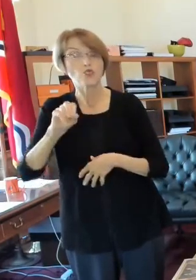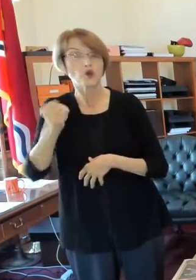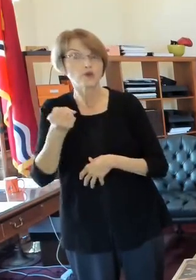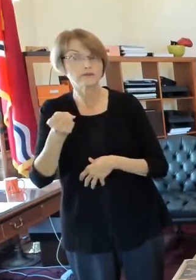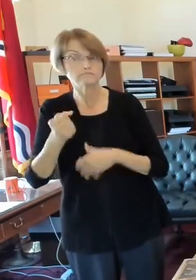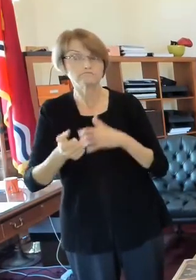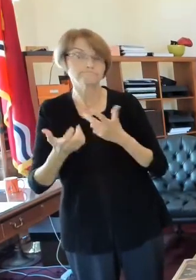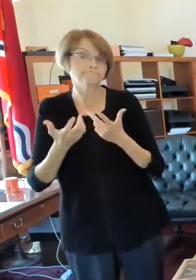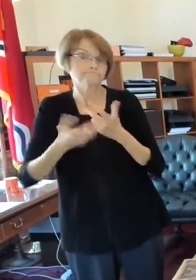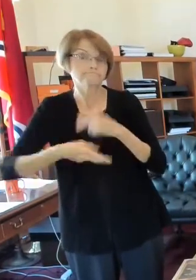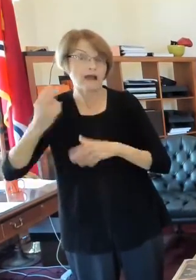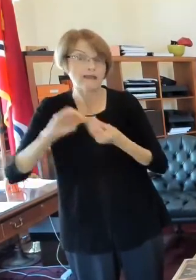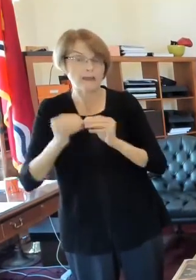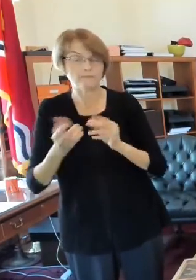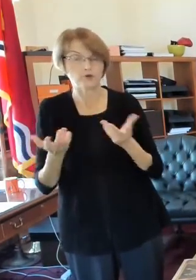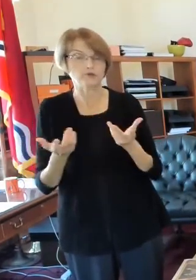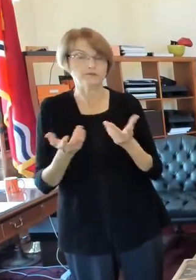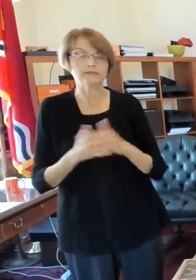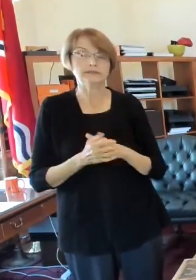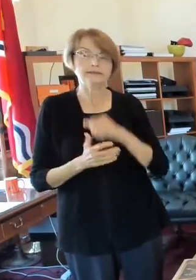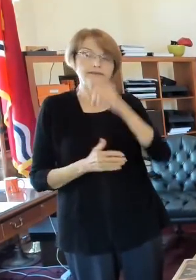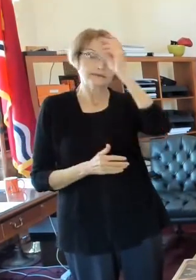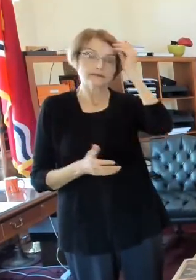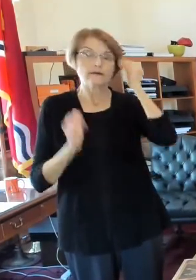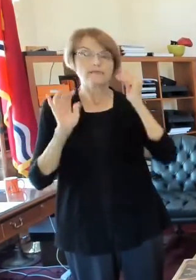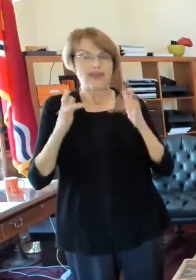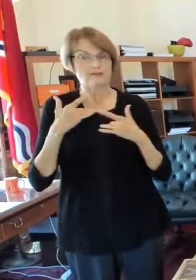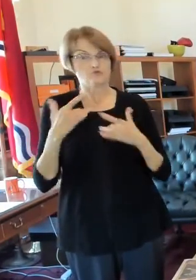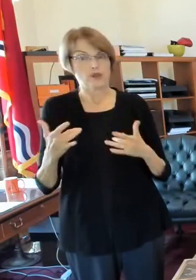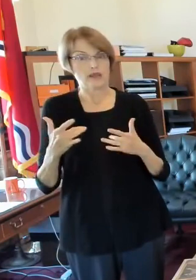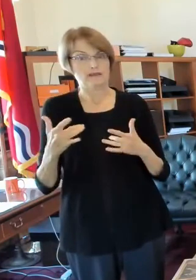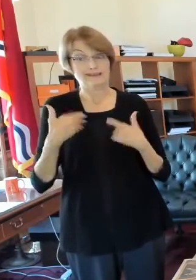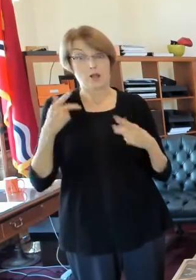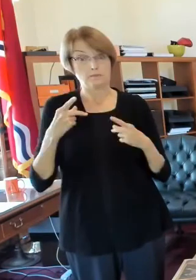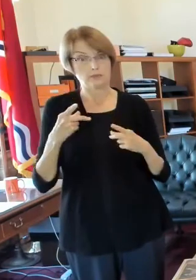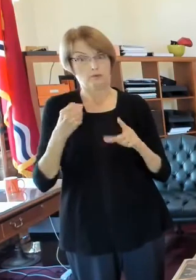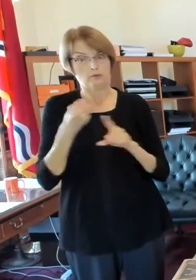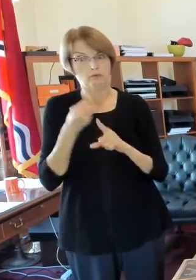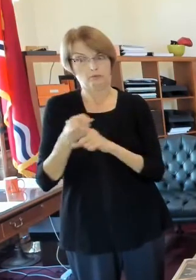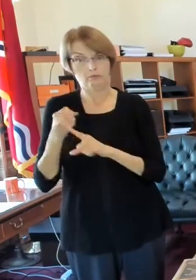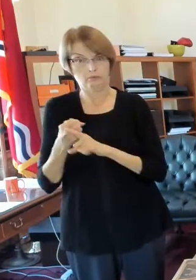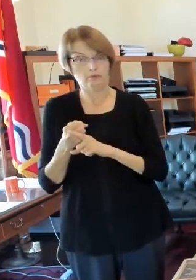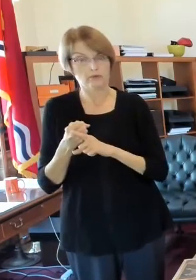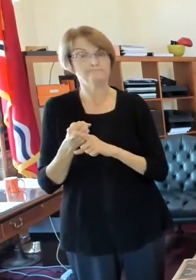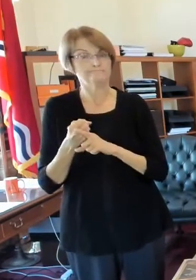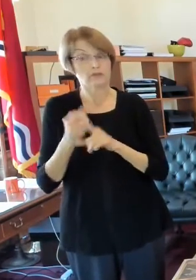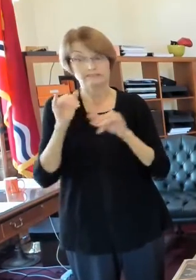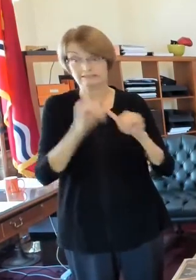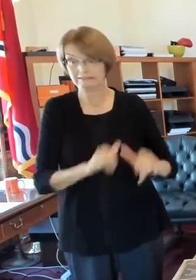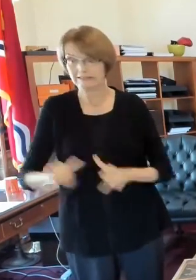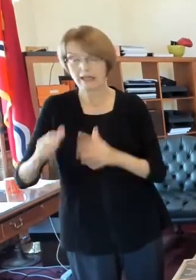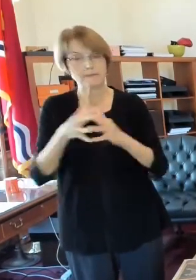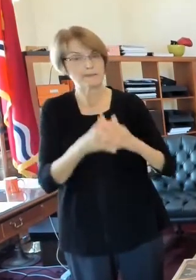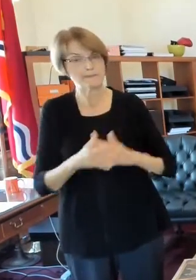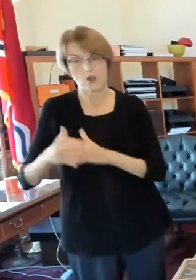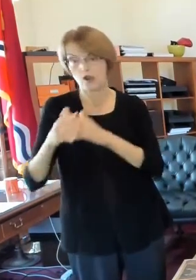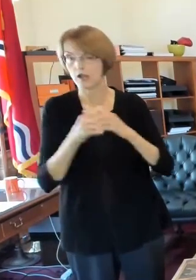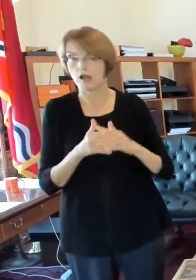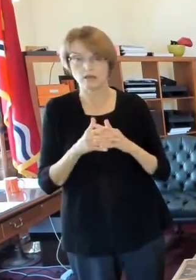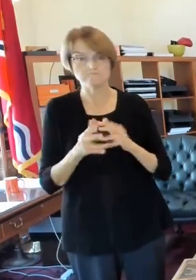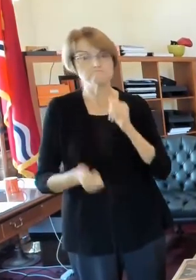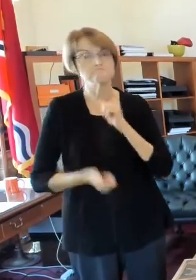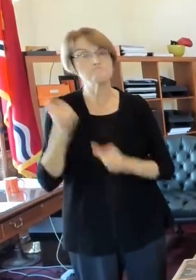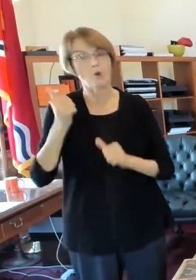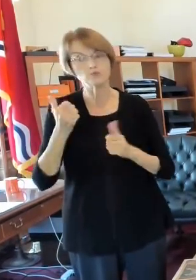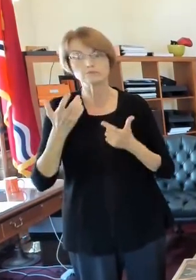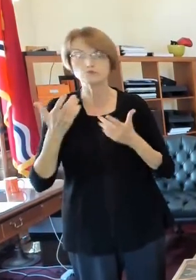spread out from that. So that is a trend that has been going on, not just in St. Louis, but across the country